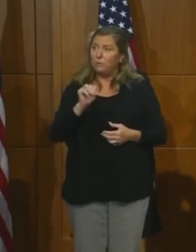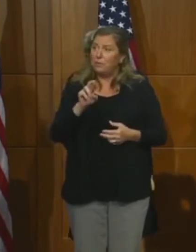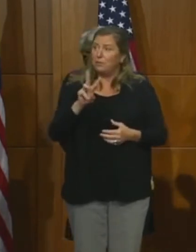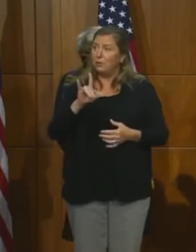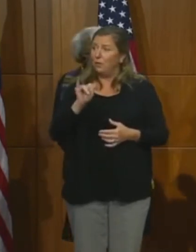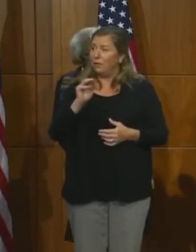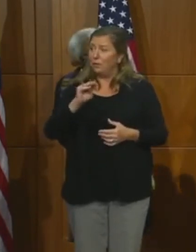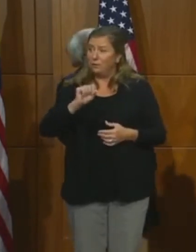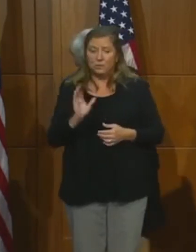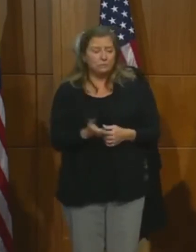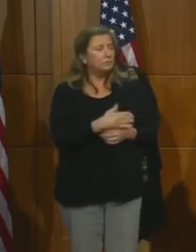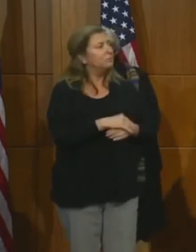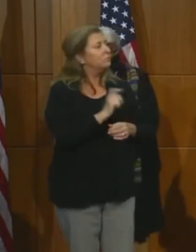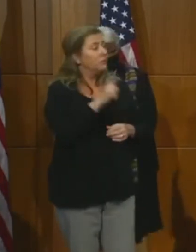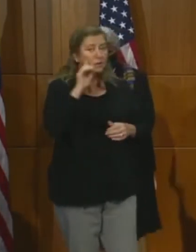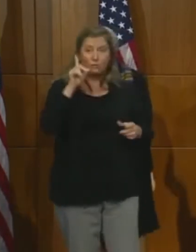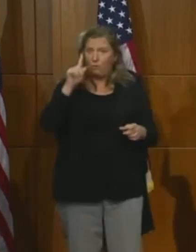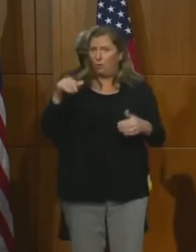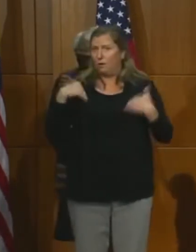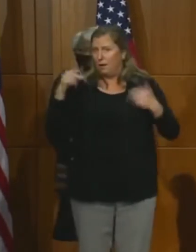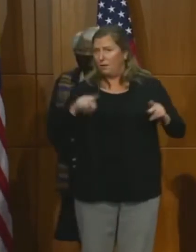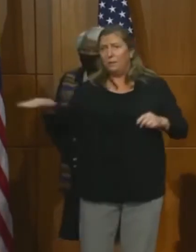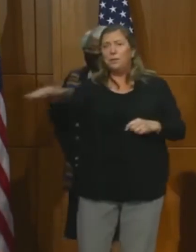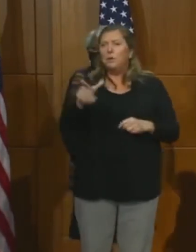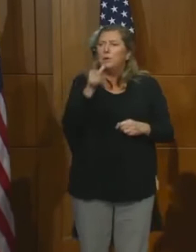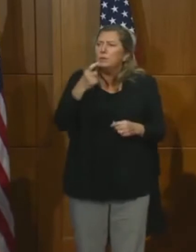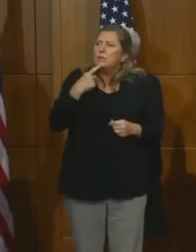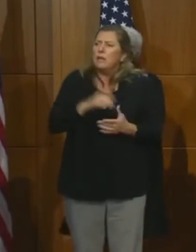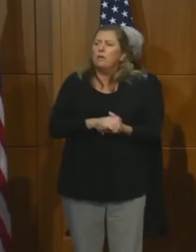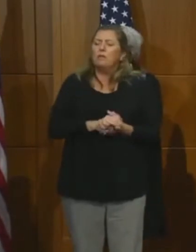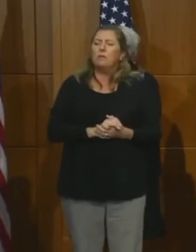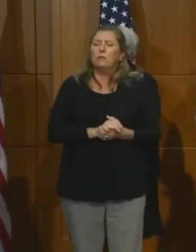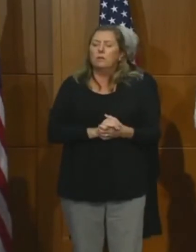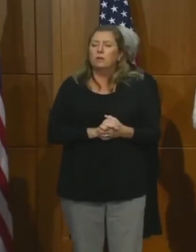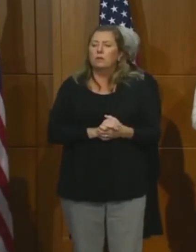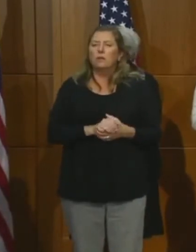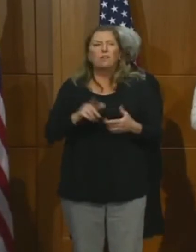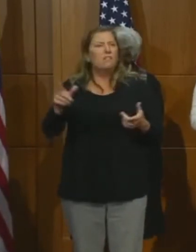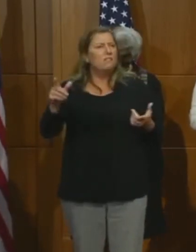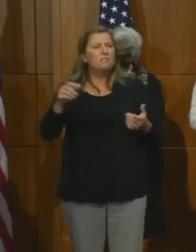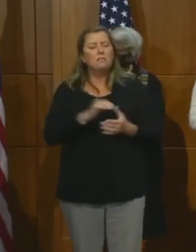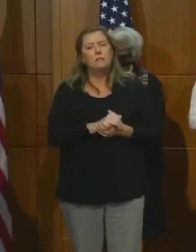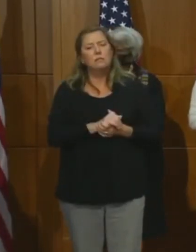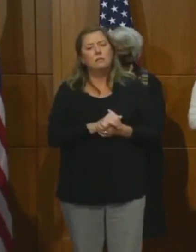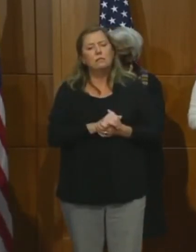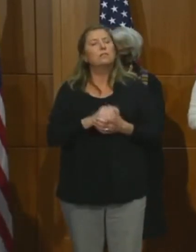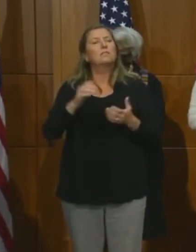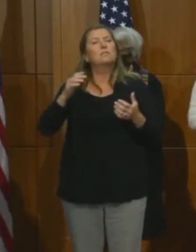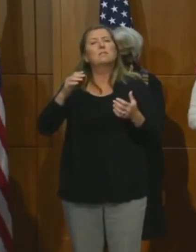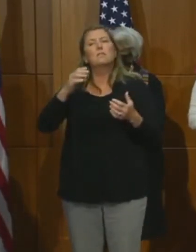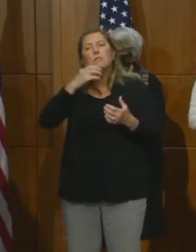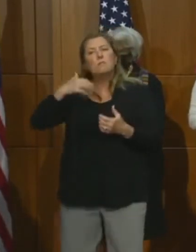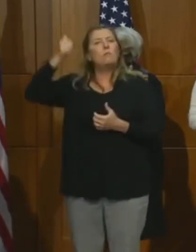Yes, Pharrell, for the young people who say that they didn't get guidance from the older generations,